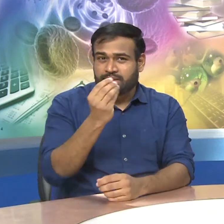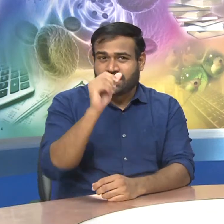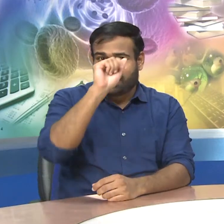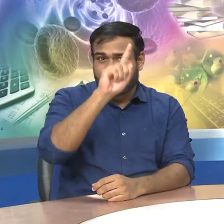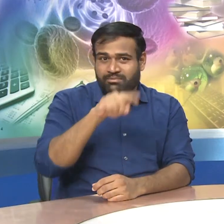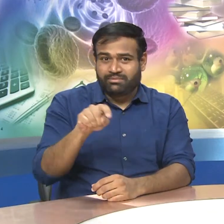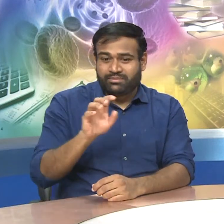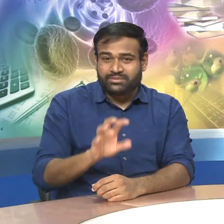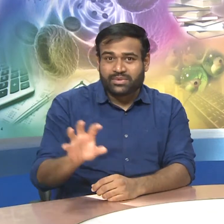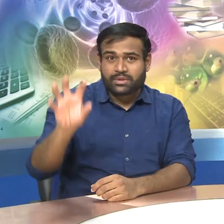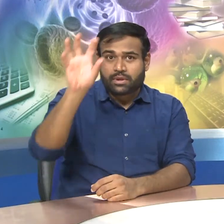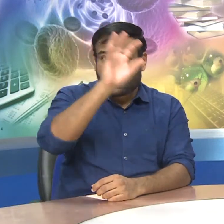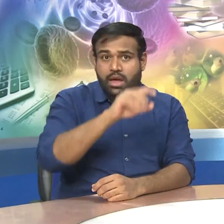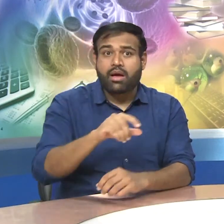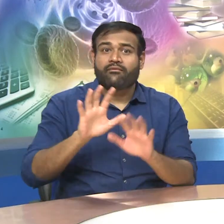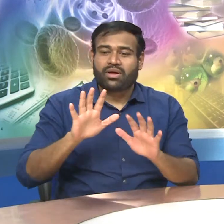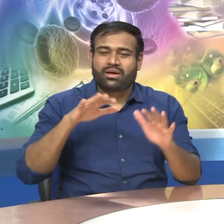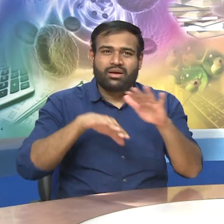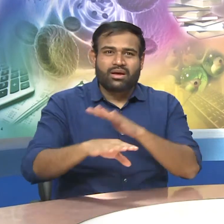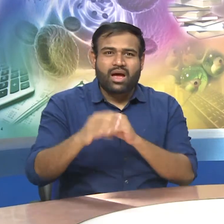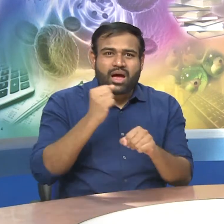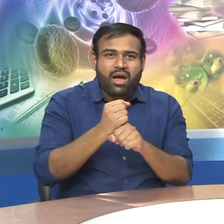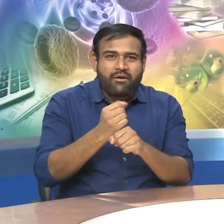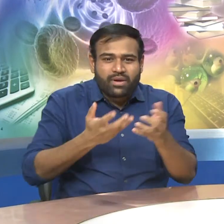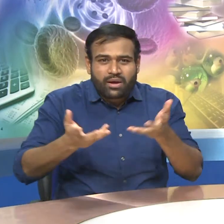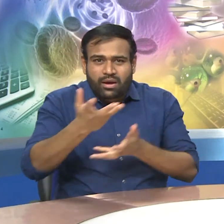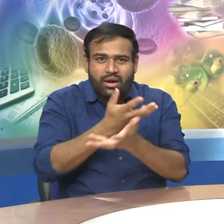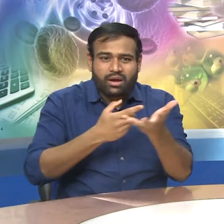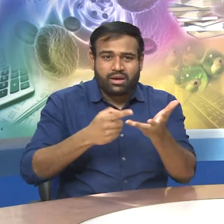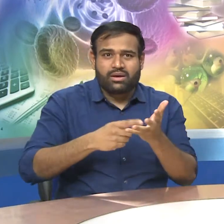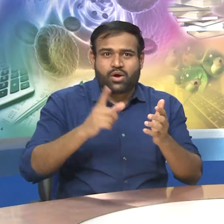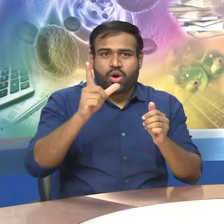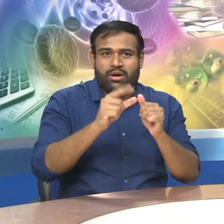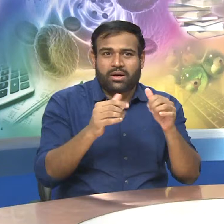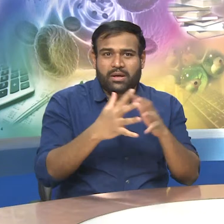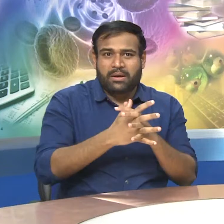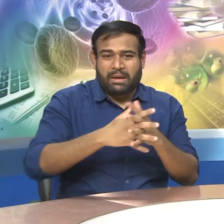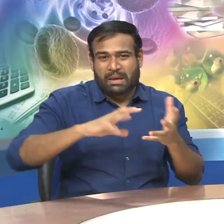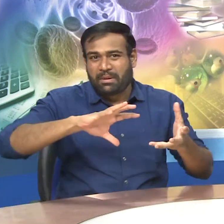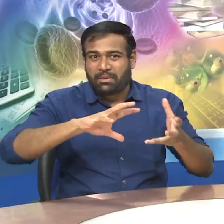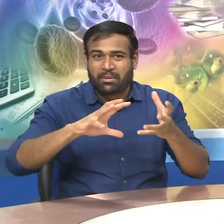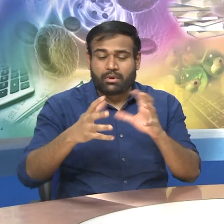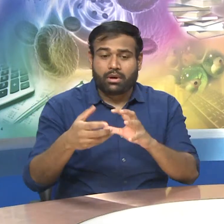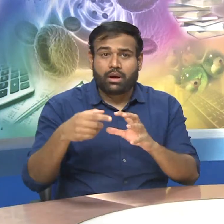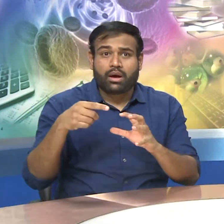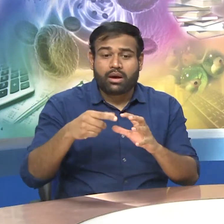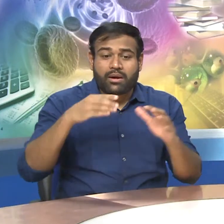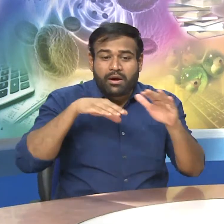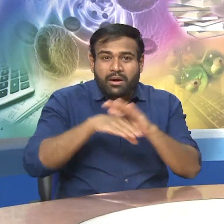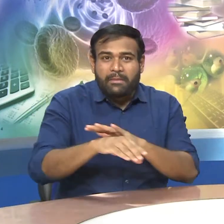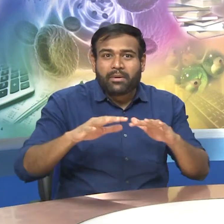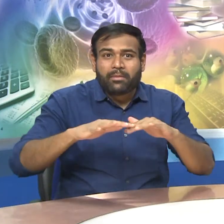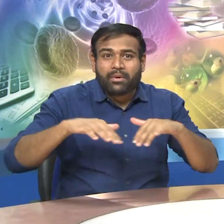Bicameral legislature, it means division of legislature into 2 houses.